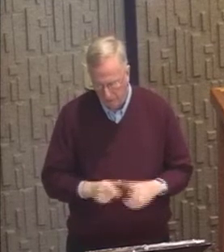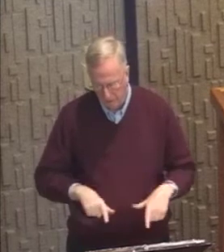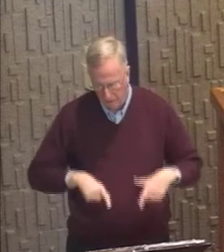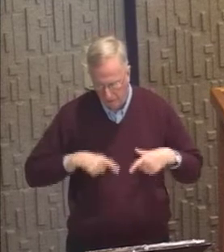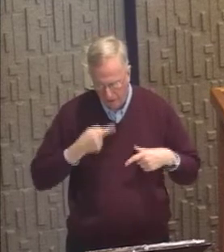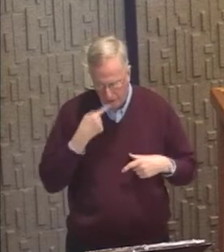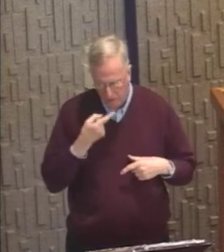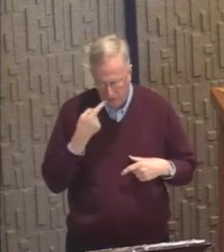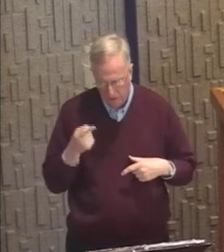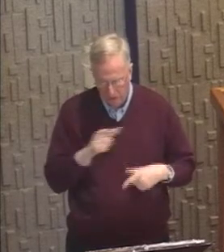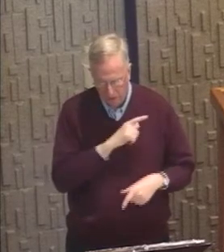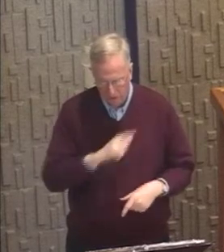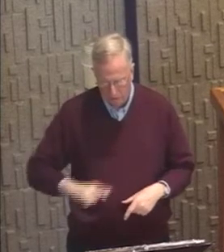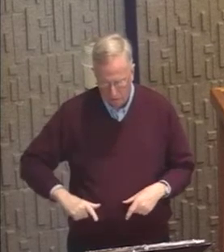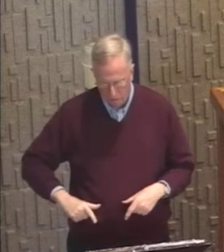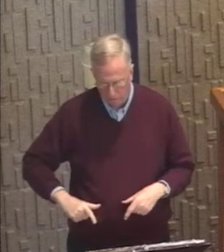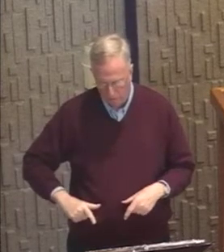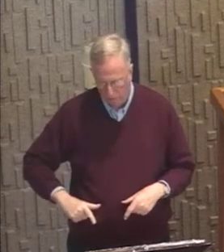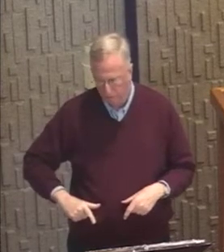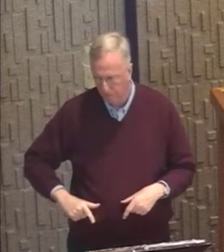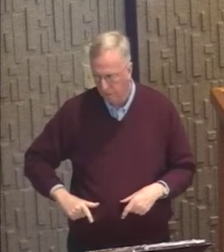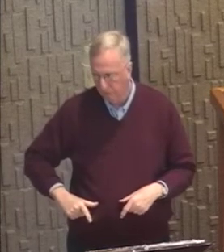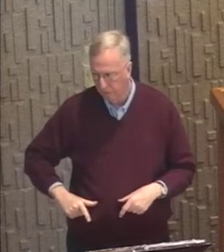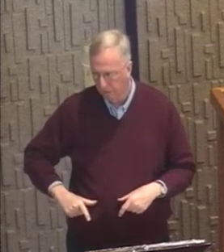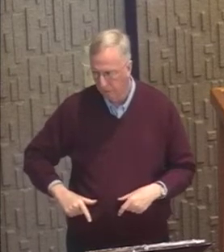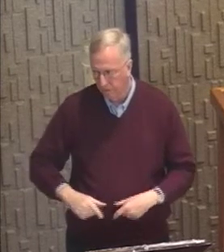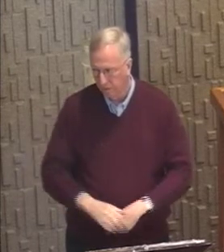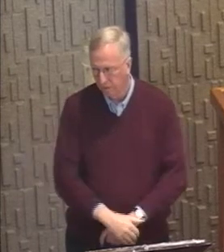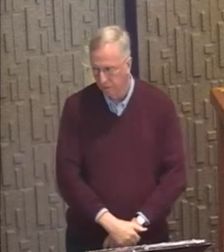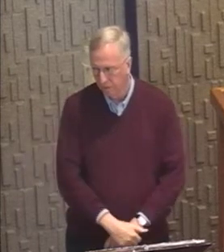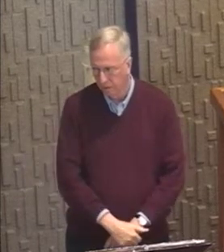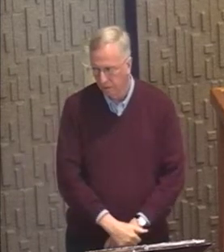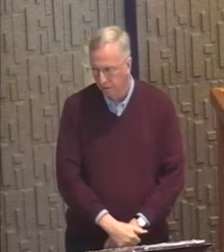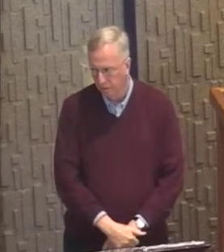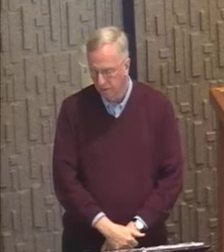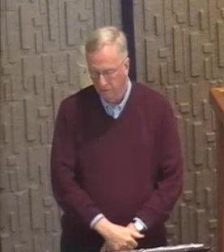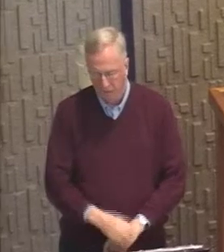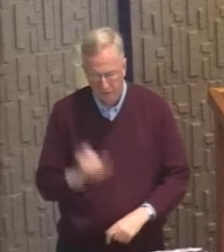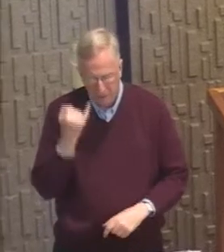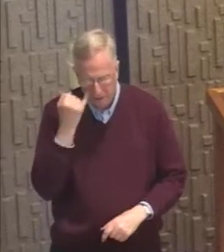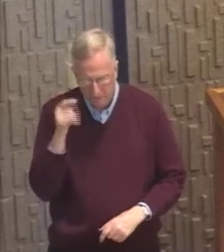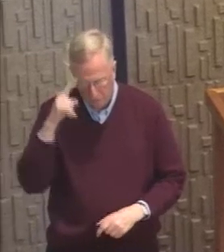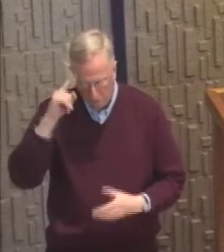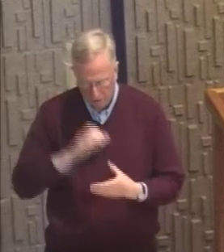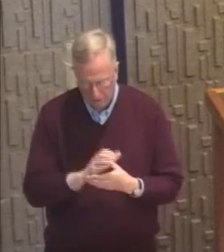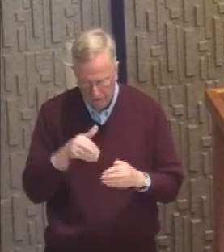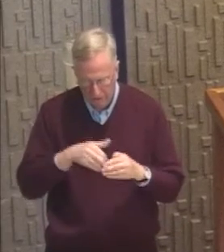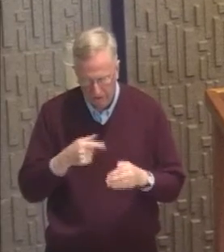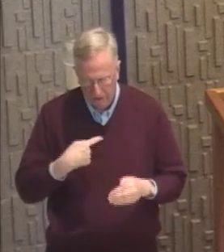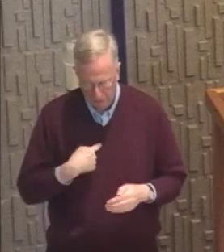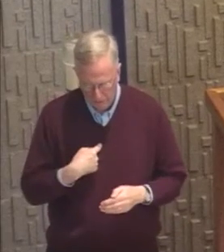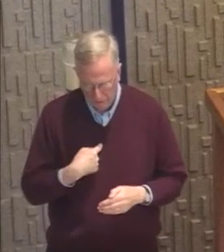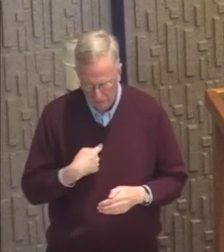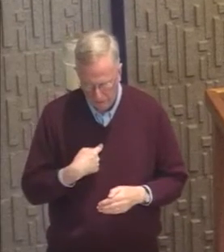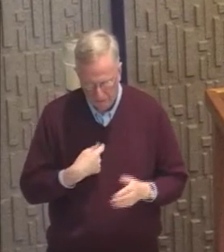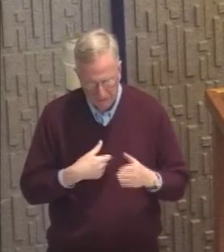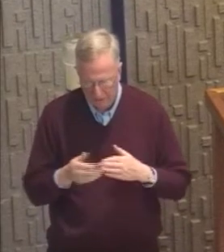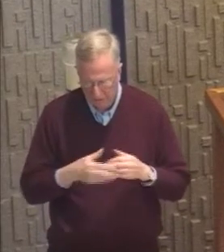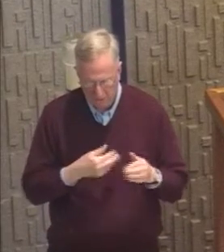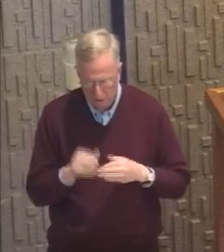Lord, whoever believes in me, even though he